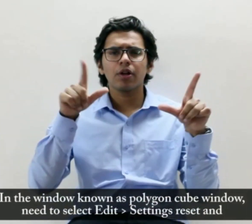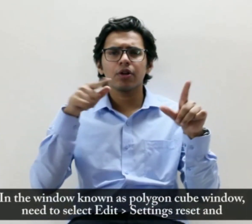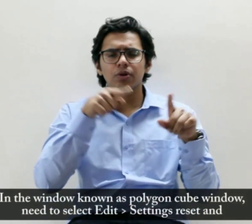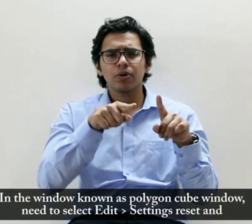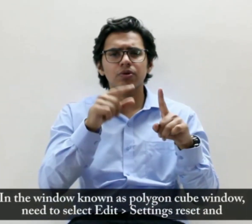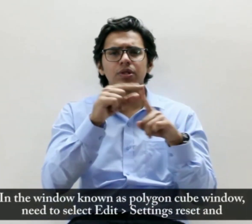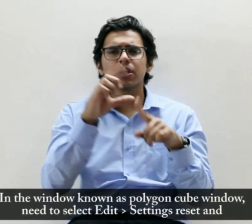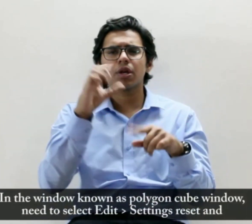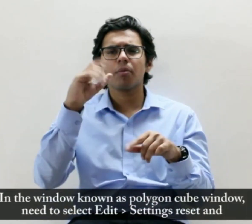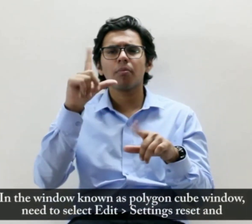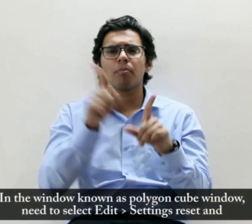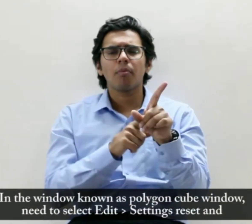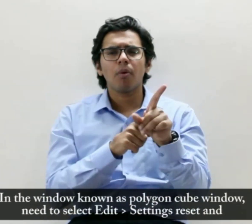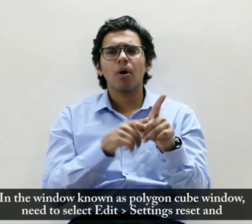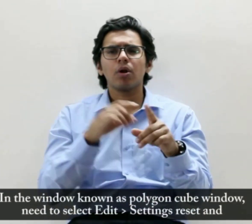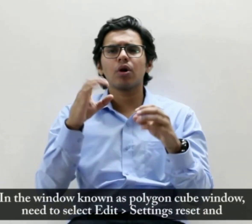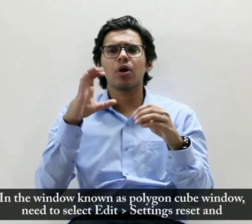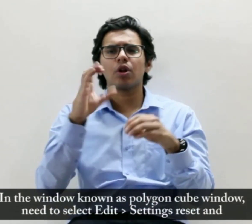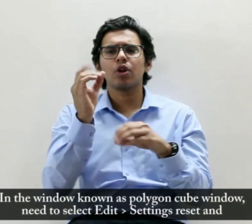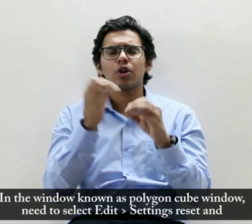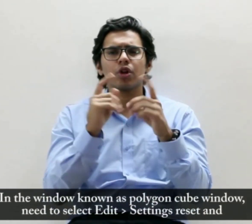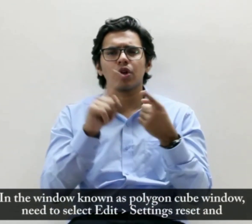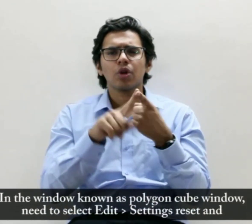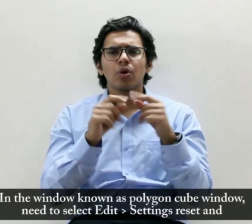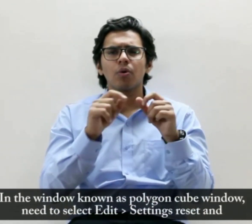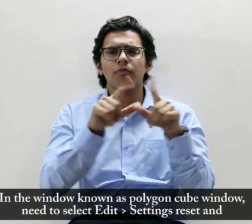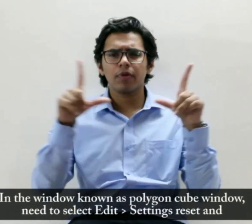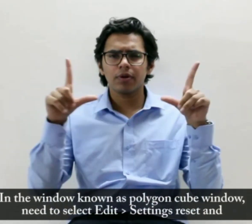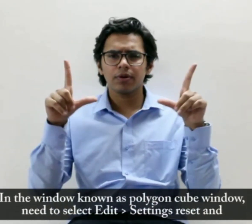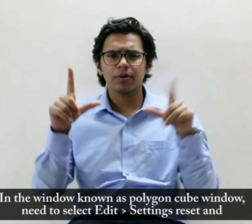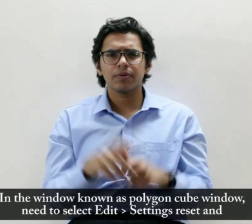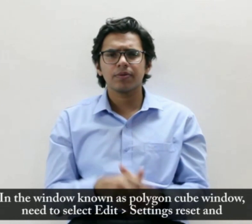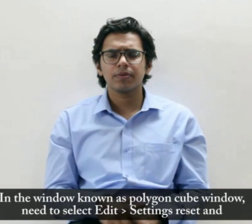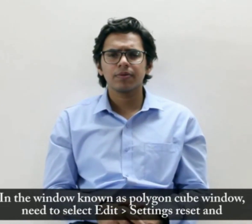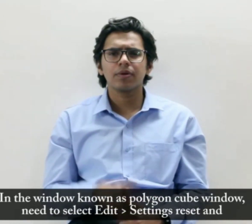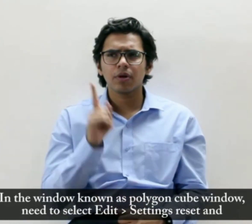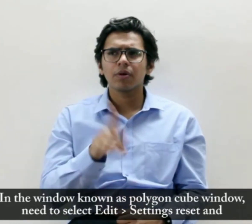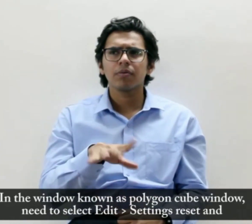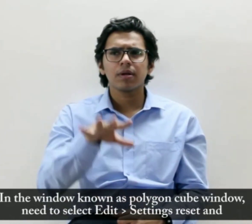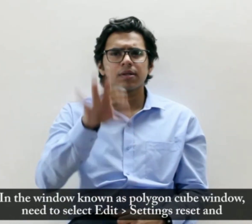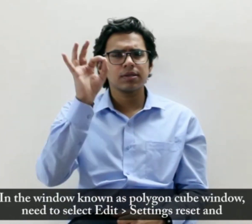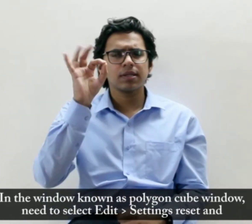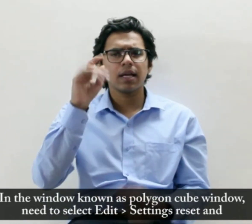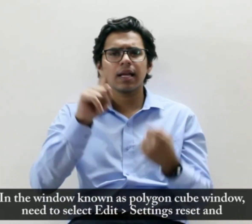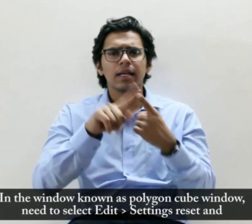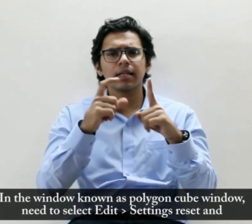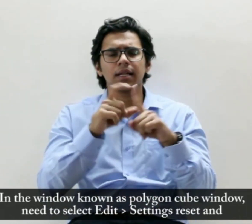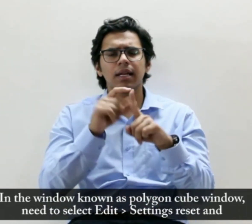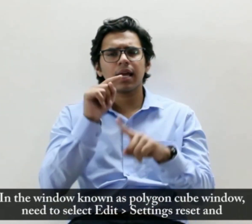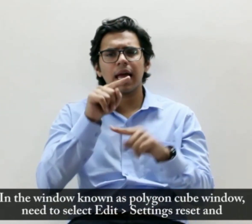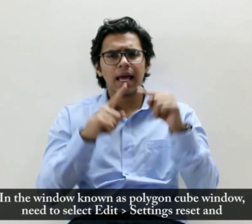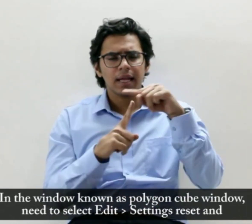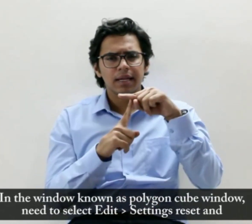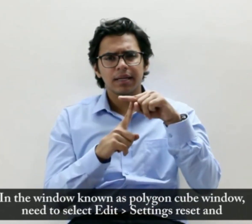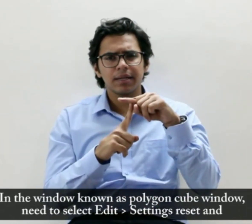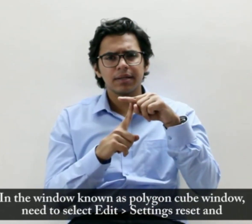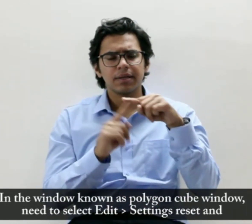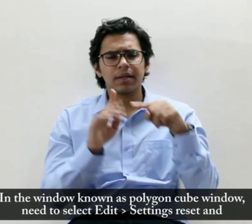In the window known as Polygon Cube window, need to select Edit, then Settings